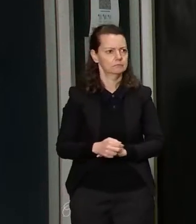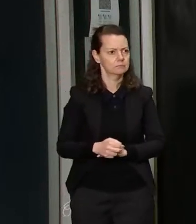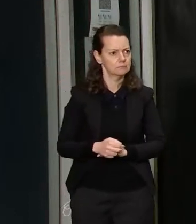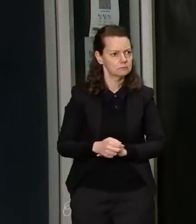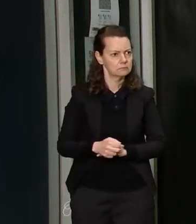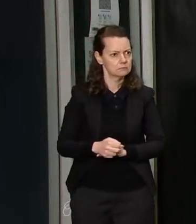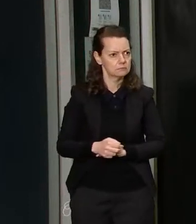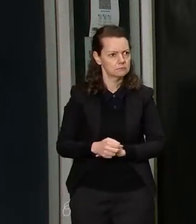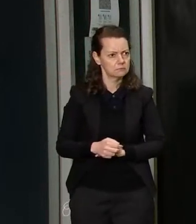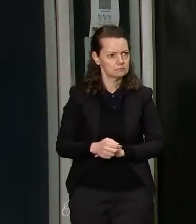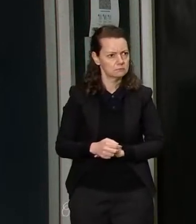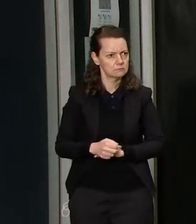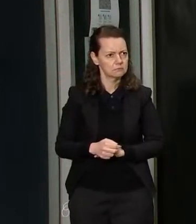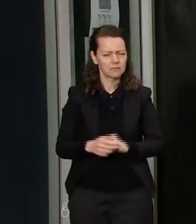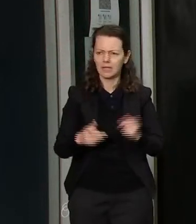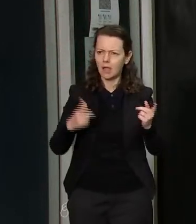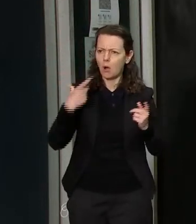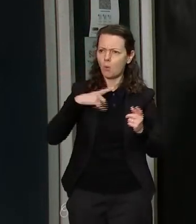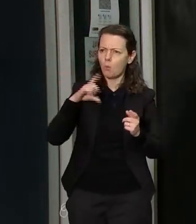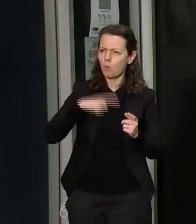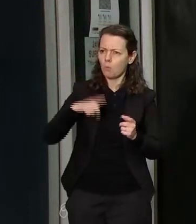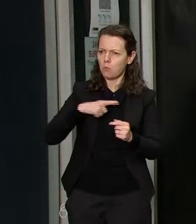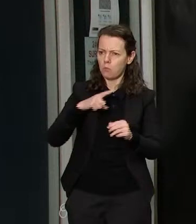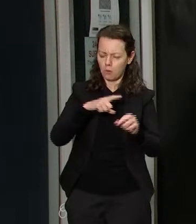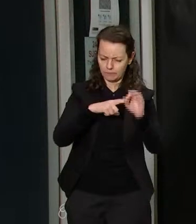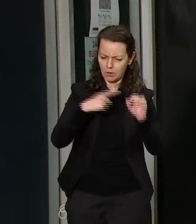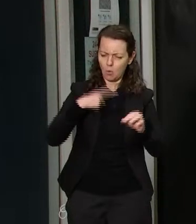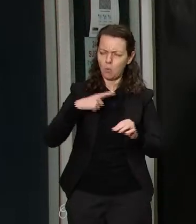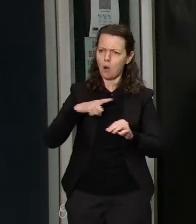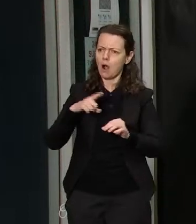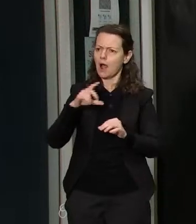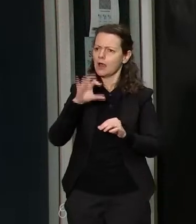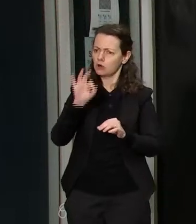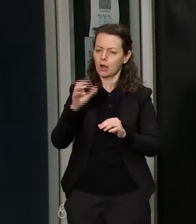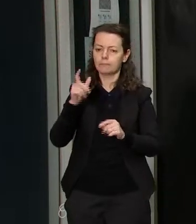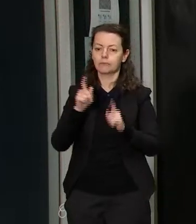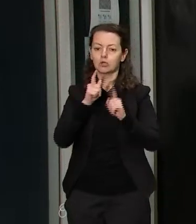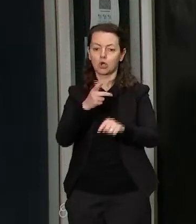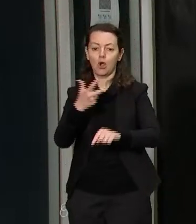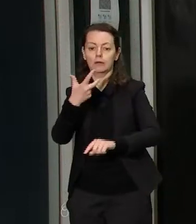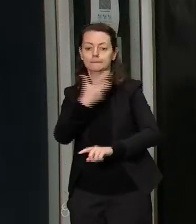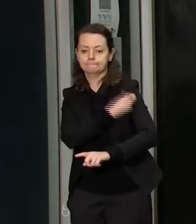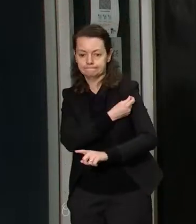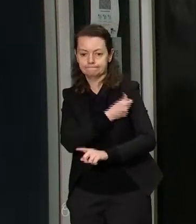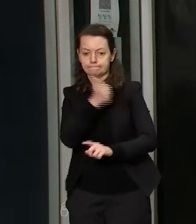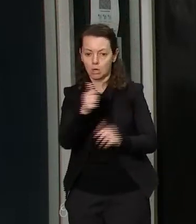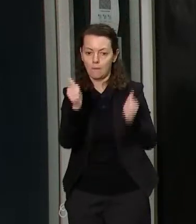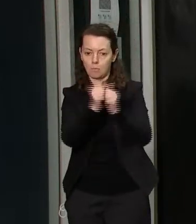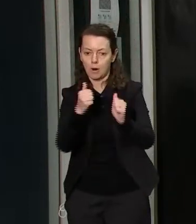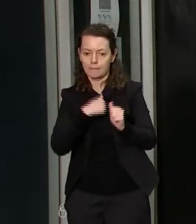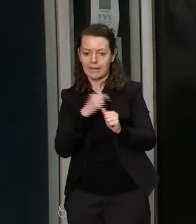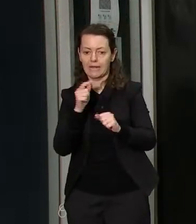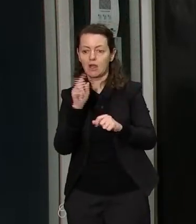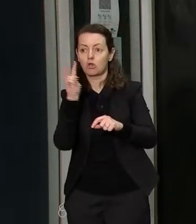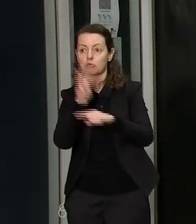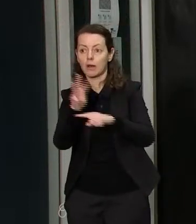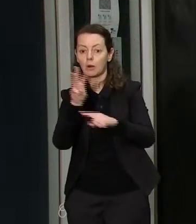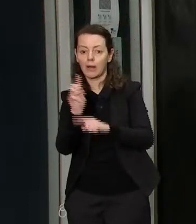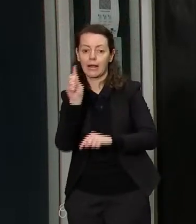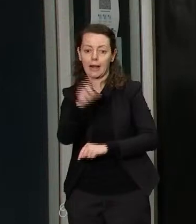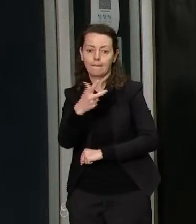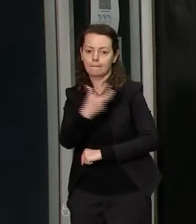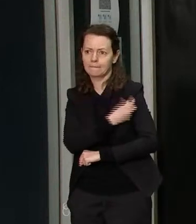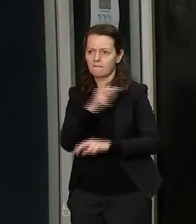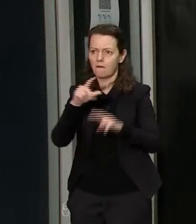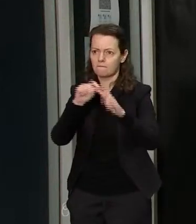get the first one at the convention centre, you're automatically booked in 3 weeks later to come back to the same place? You must agree it's not ideal for people having to